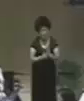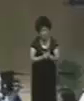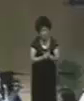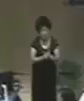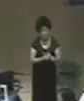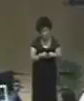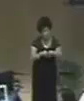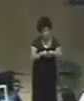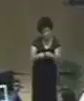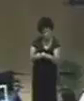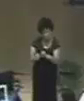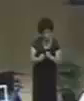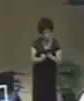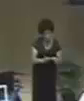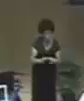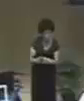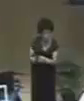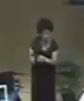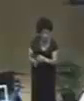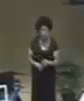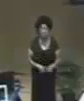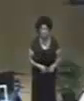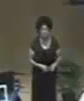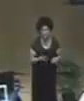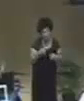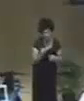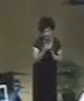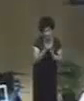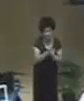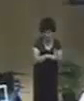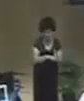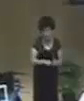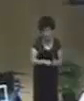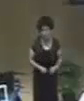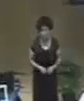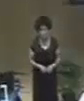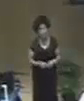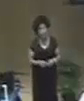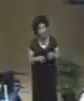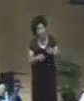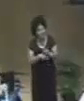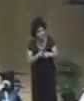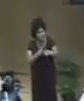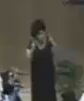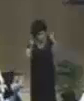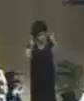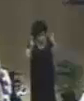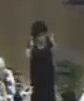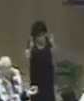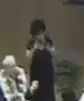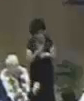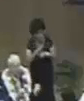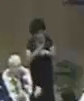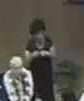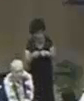to break those up into smaller sections and dot them through the course. So let's deal with a topic. Let's deal with